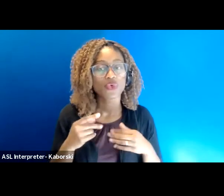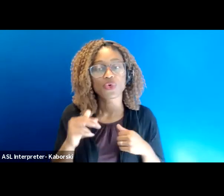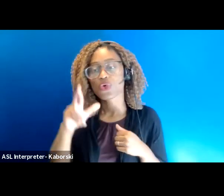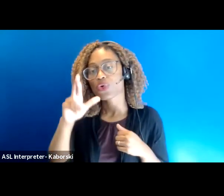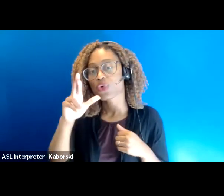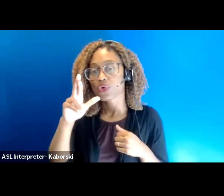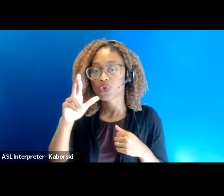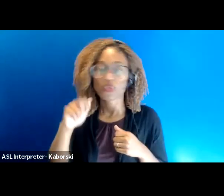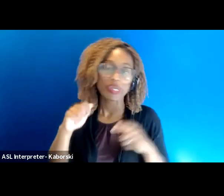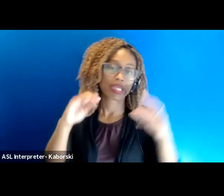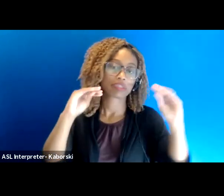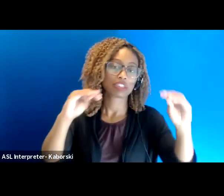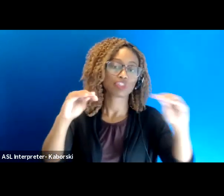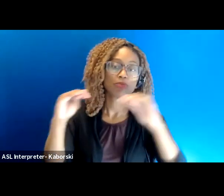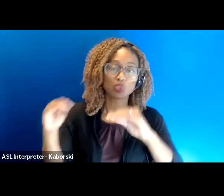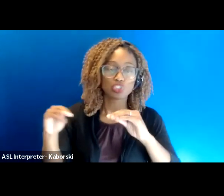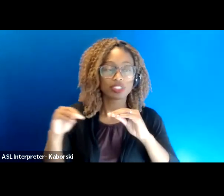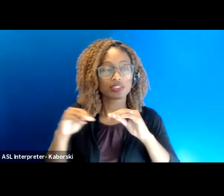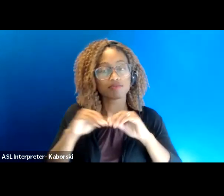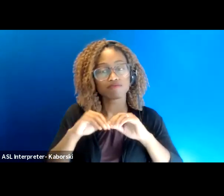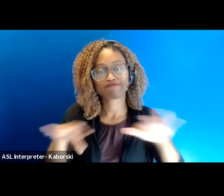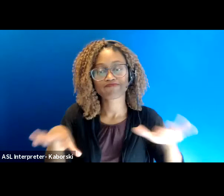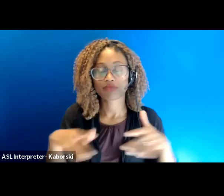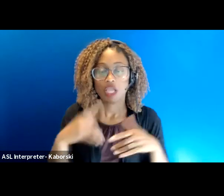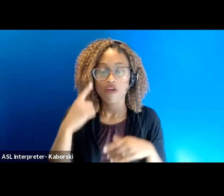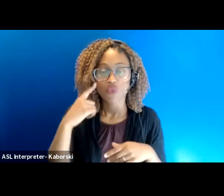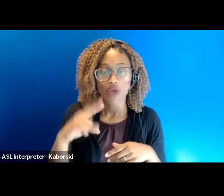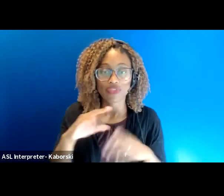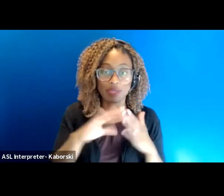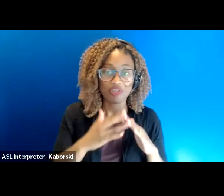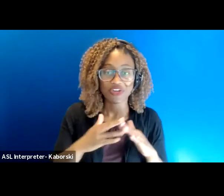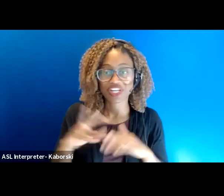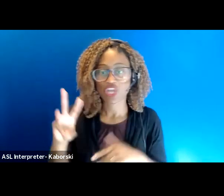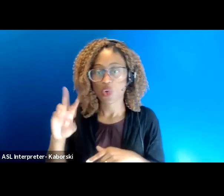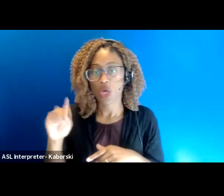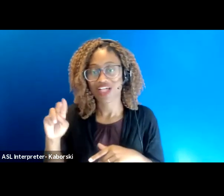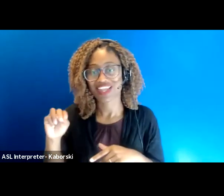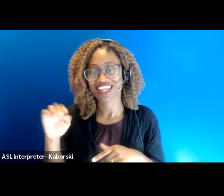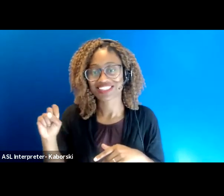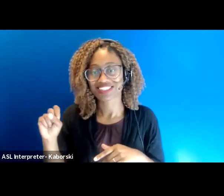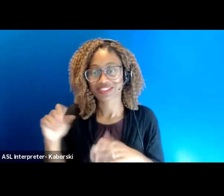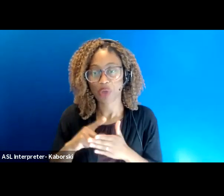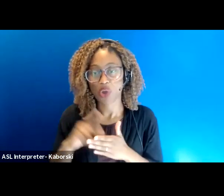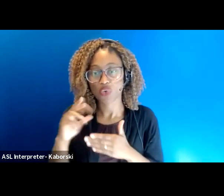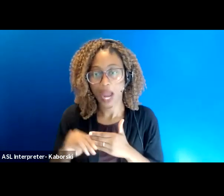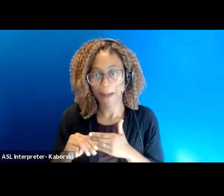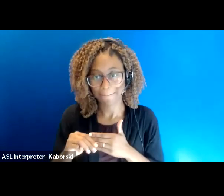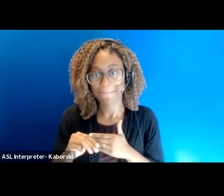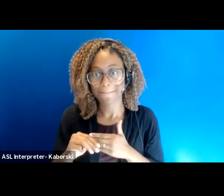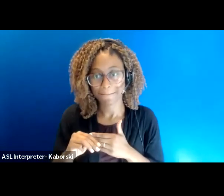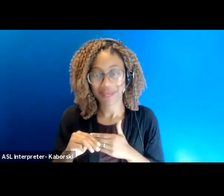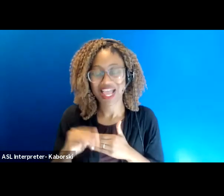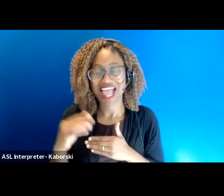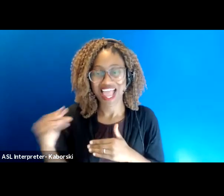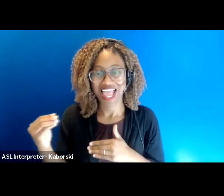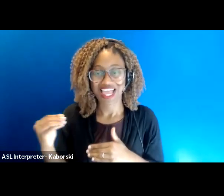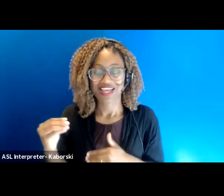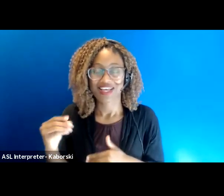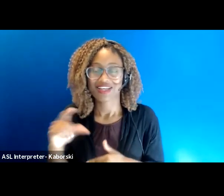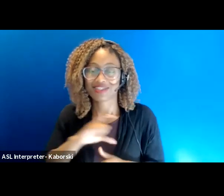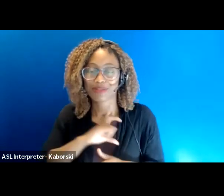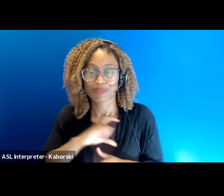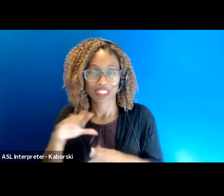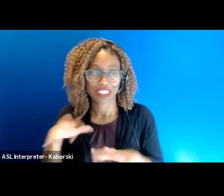redistribution between the community and wellness programs and the police force. I don't know if that's